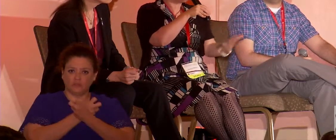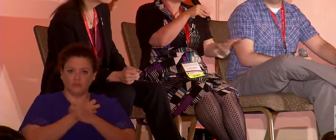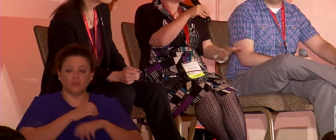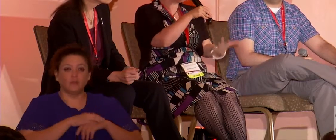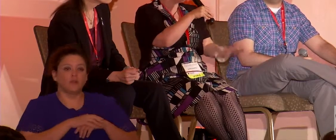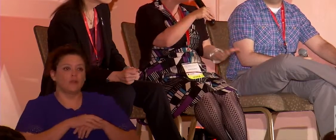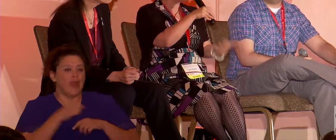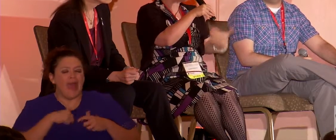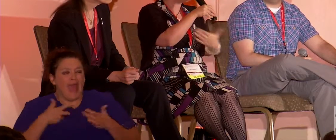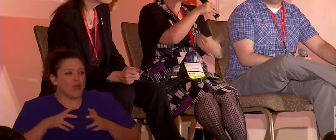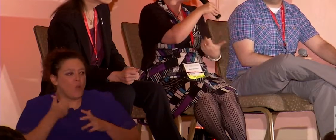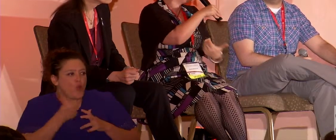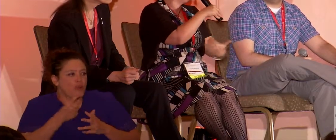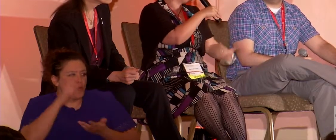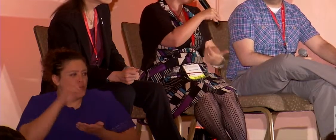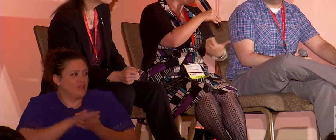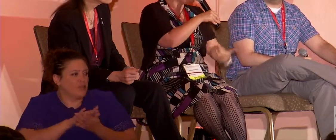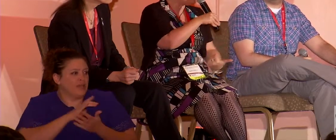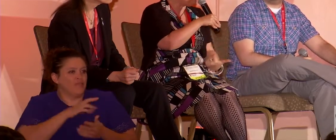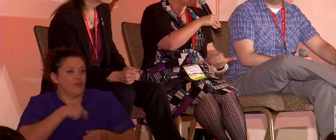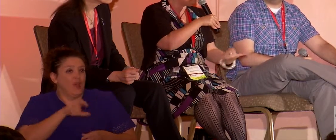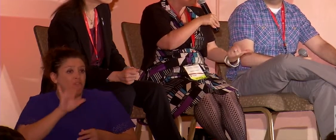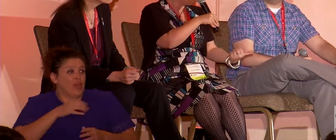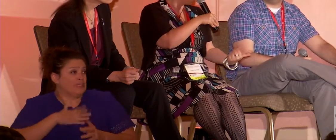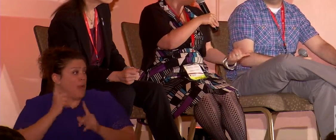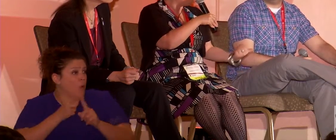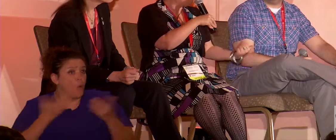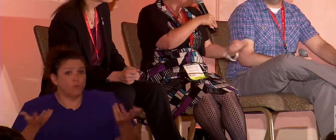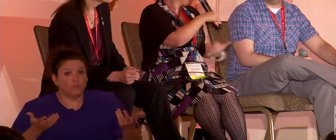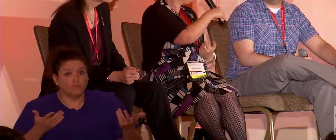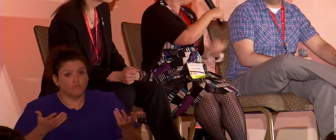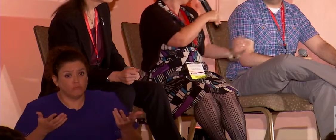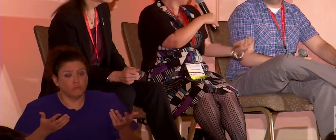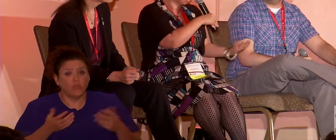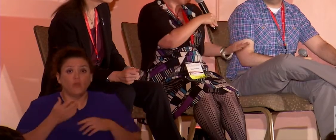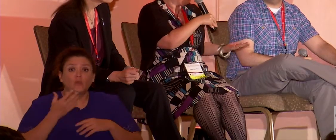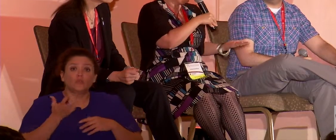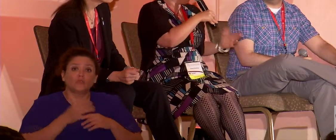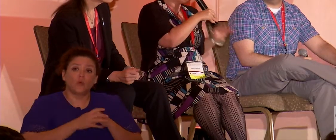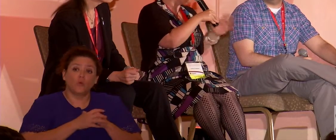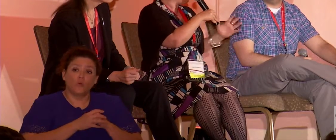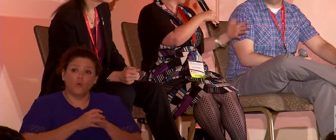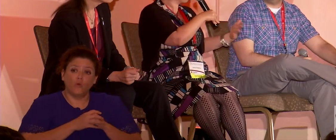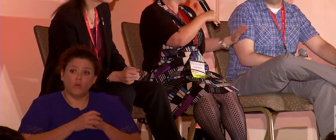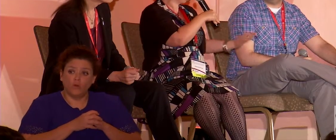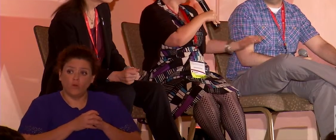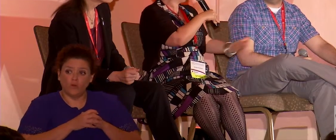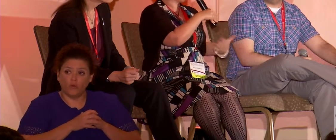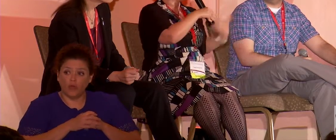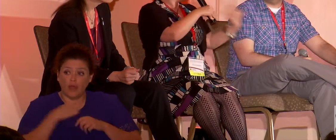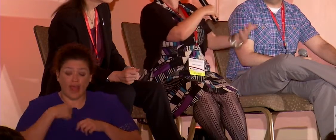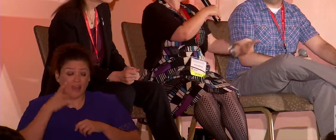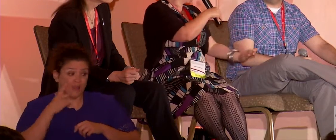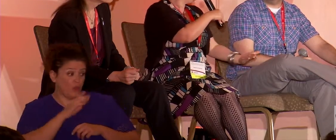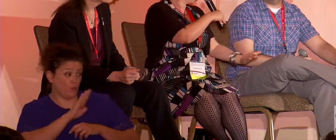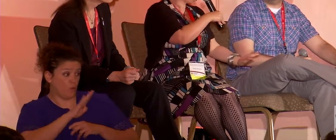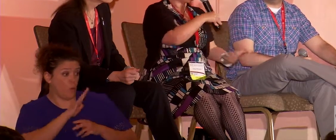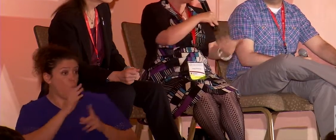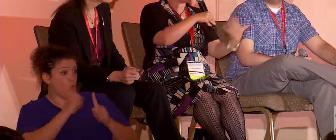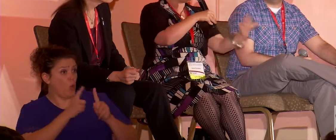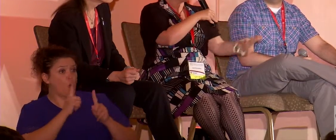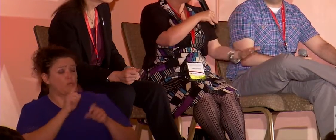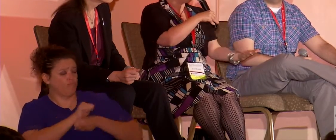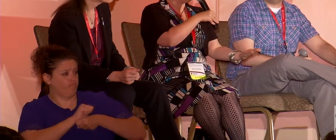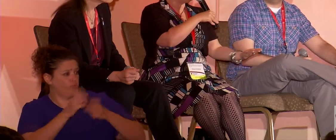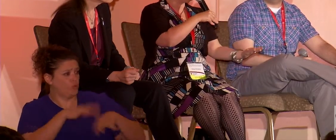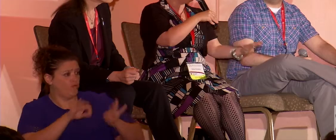want anybody to believe in it. That is my goal as an atheist activist. So I think, and I think that your goal is absolutely valid, and I think